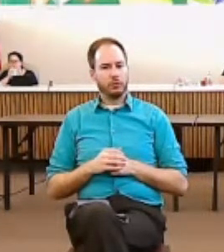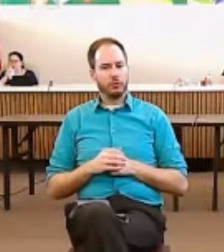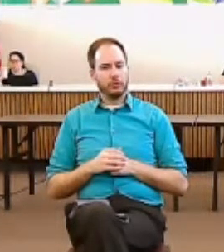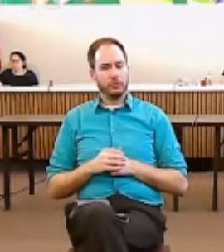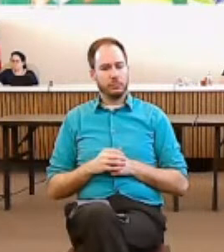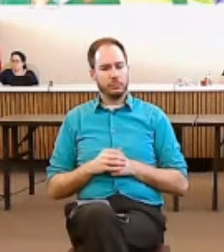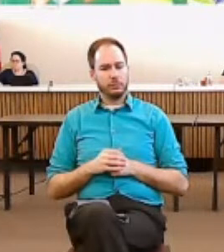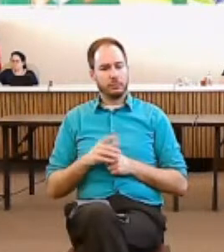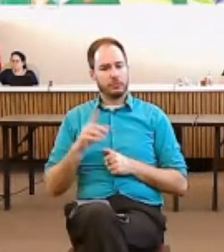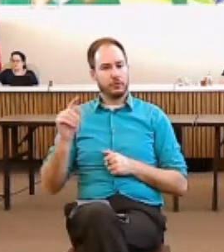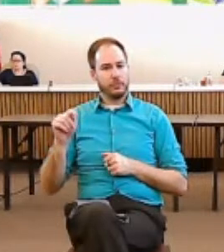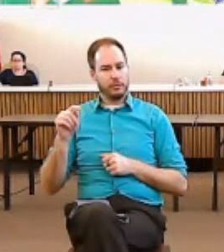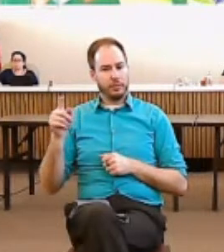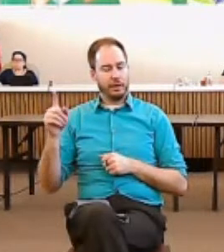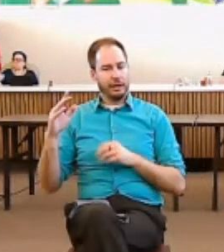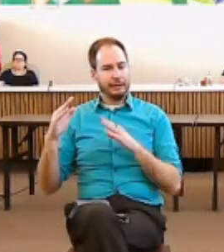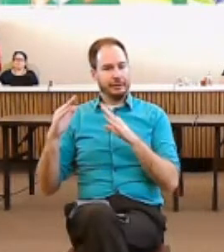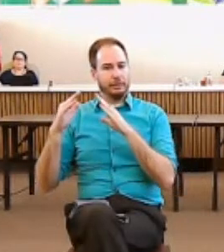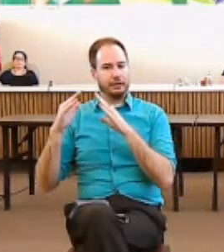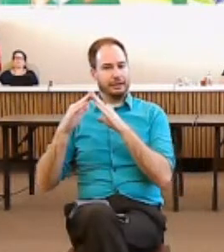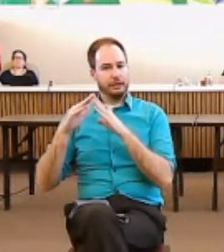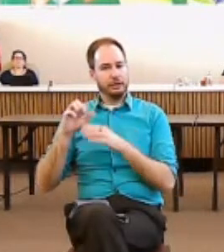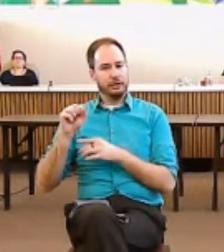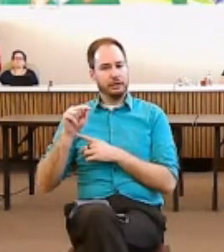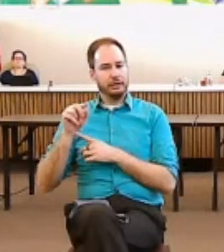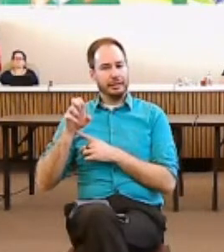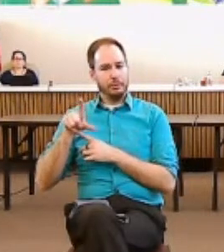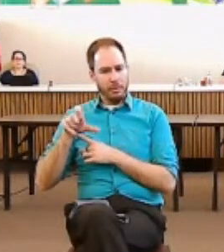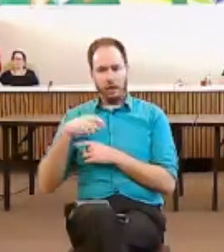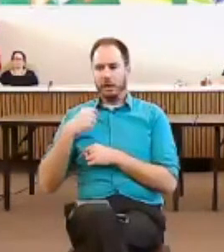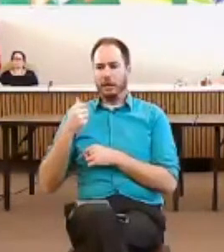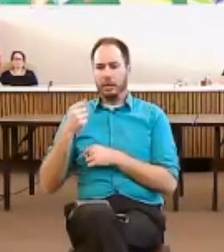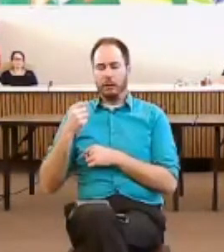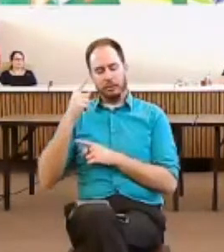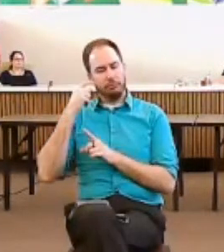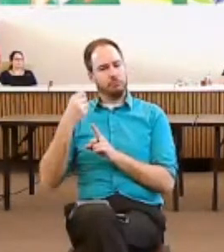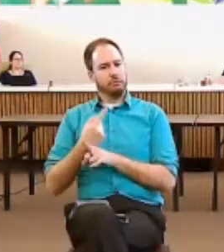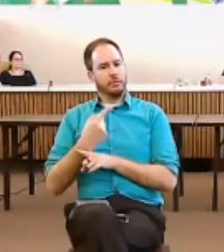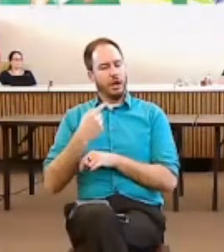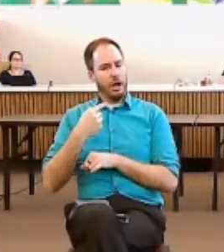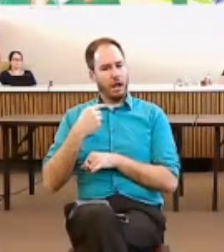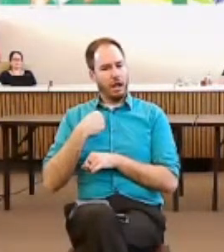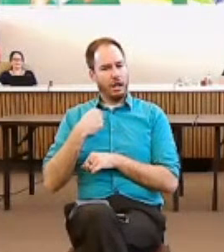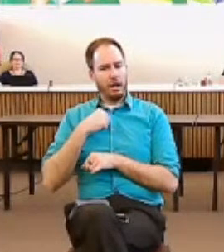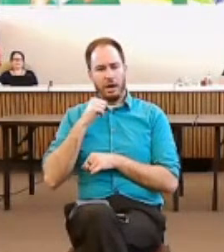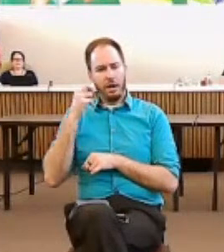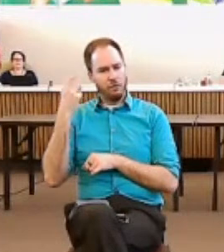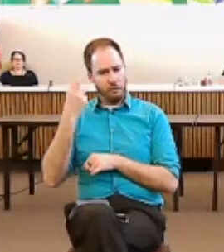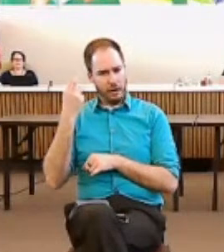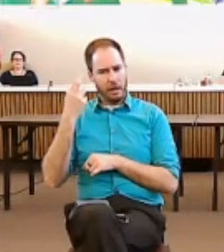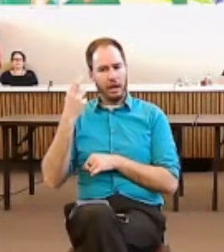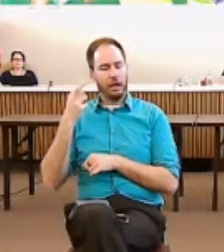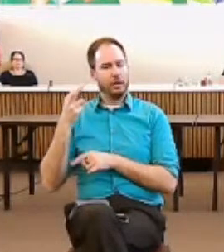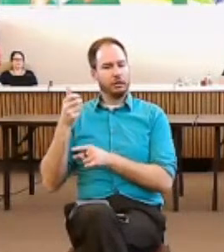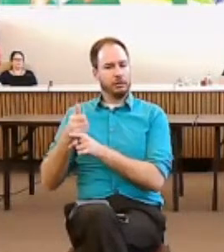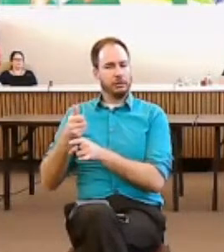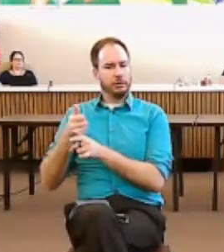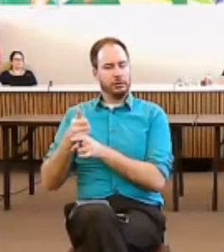the steeple in it kind of threw me for a loop before. I didn't realize that